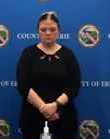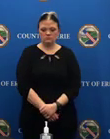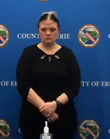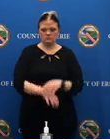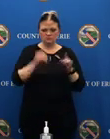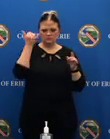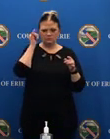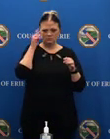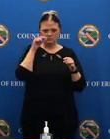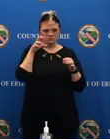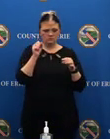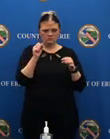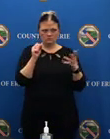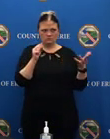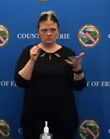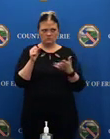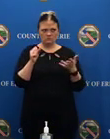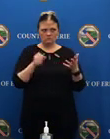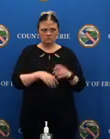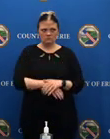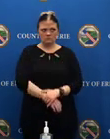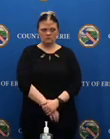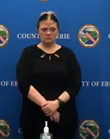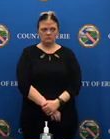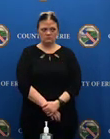Is the Buffalo News on or not?